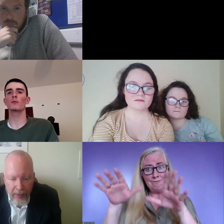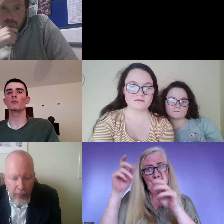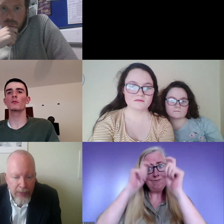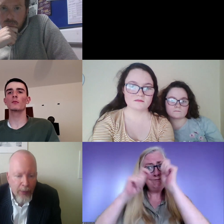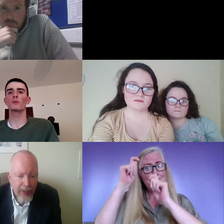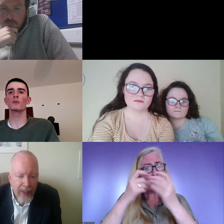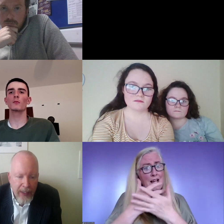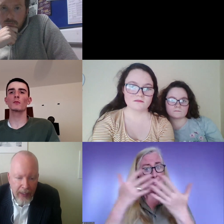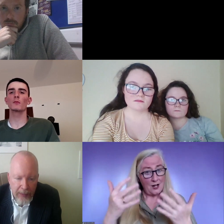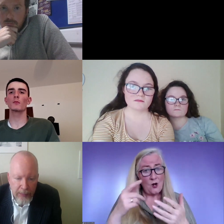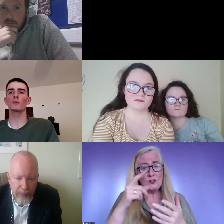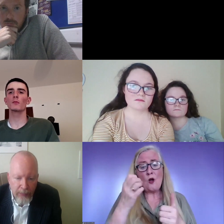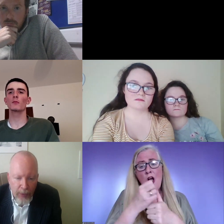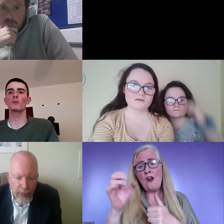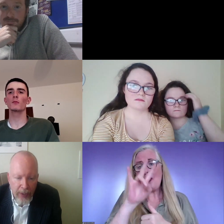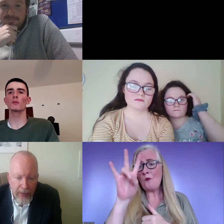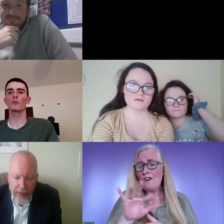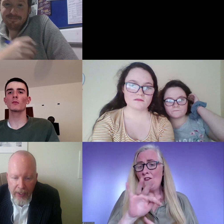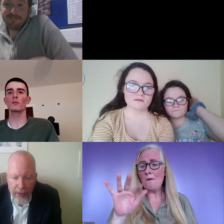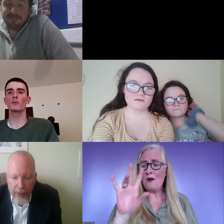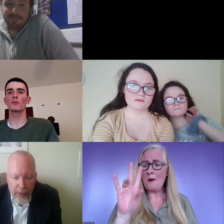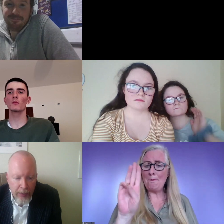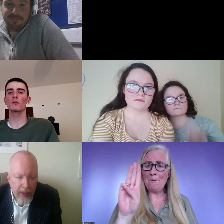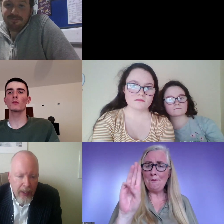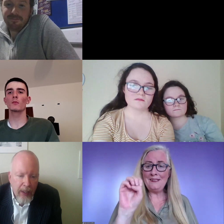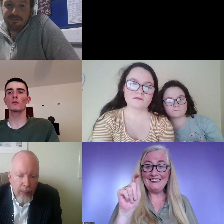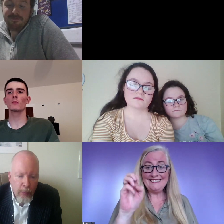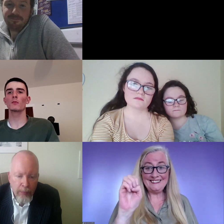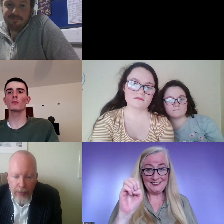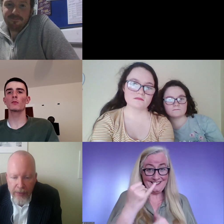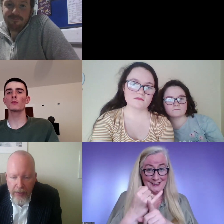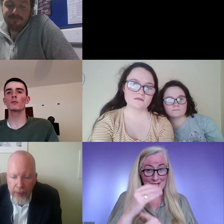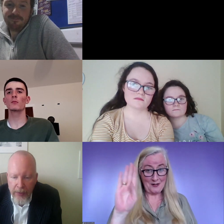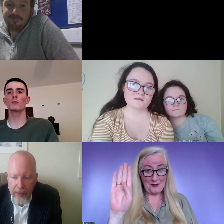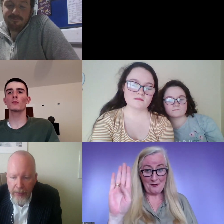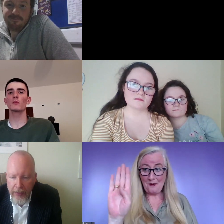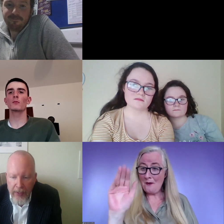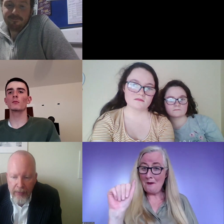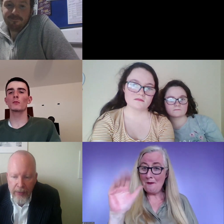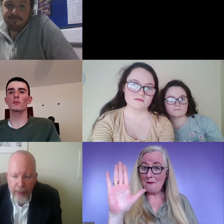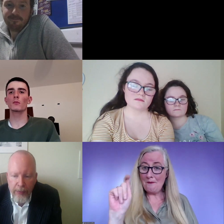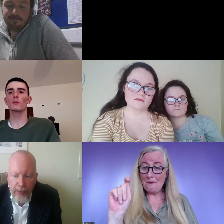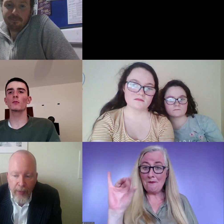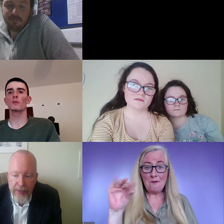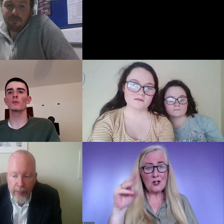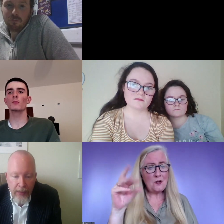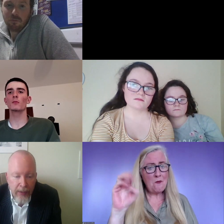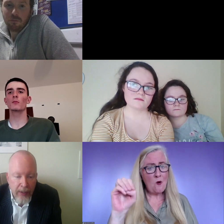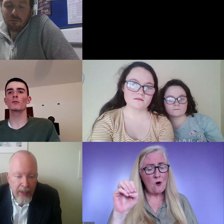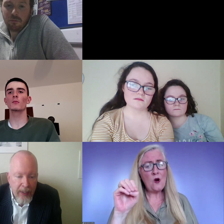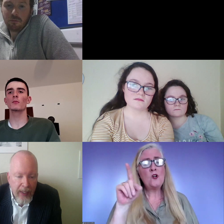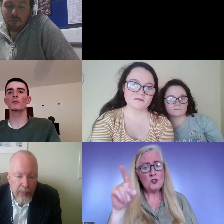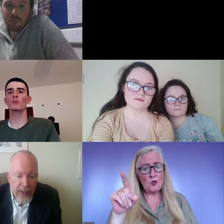Pete in Baltimore. And this, again, can go to anyone. What role do you see music and literature as having for raising